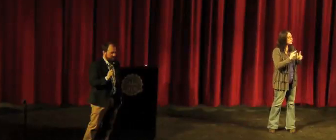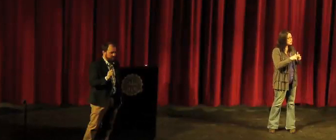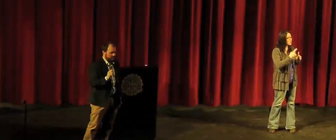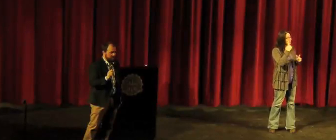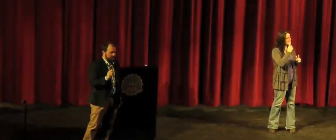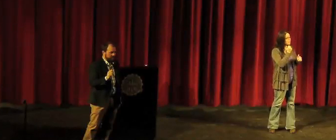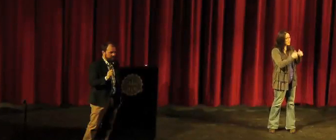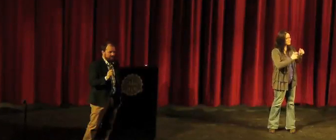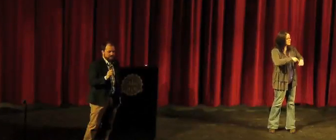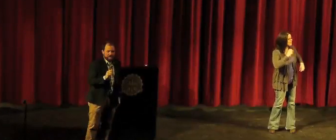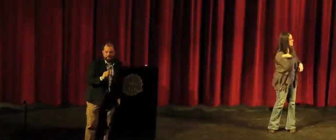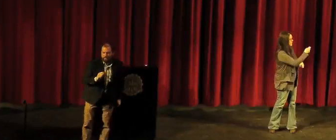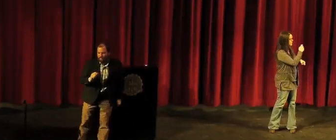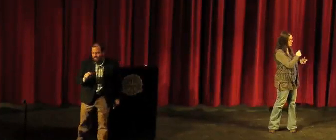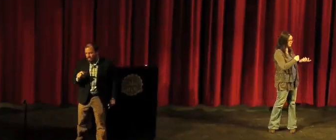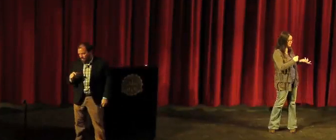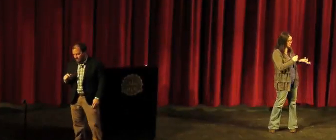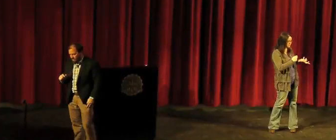shot.